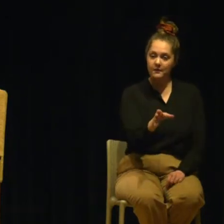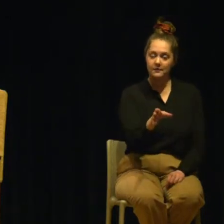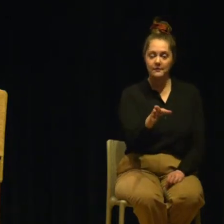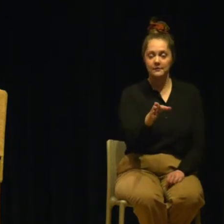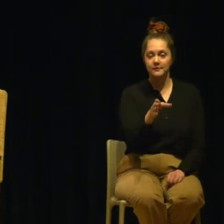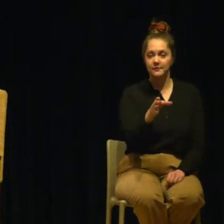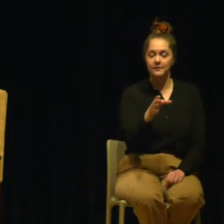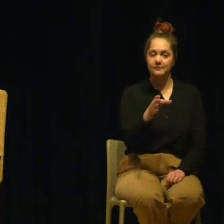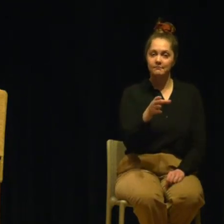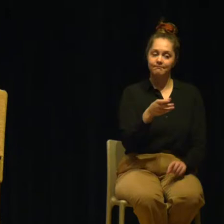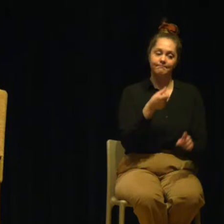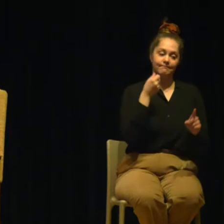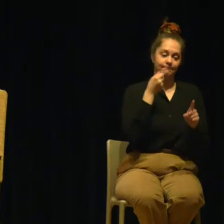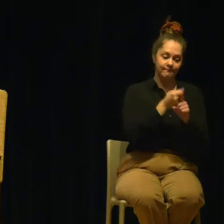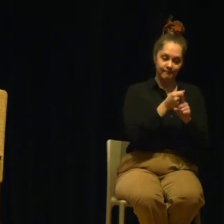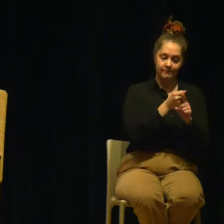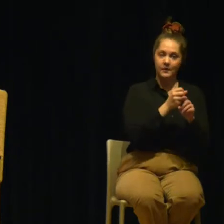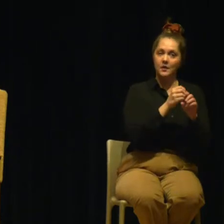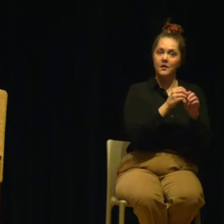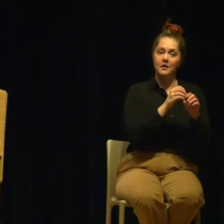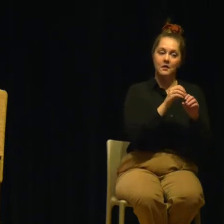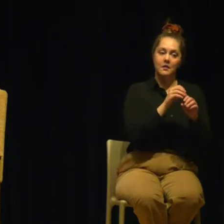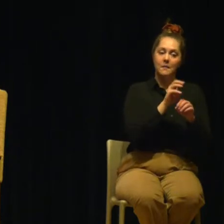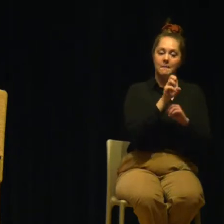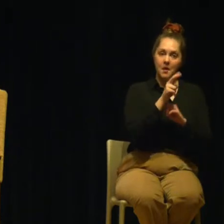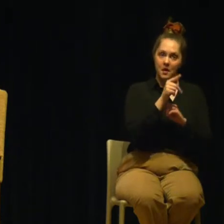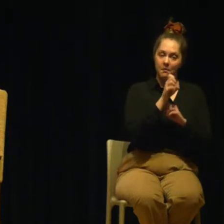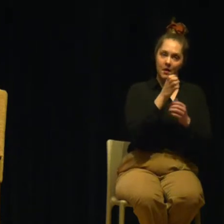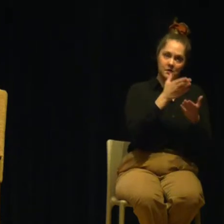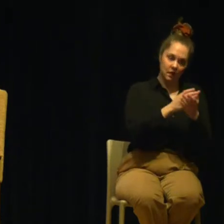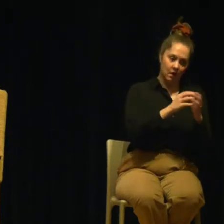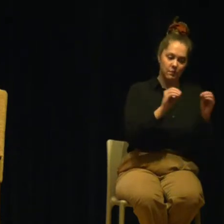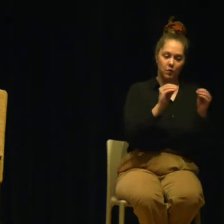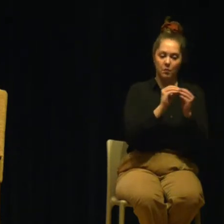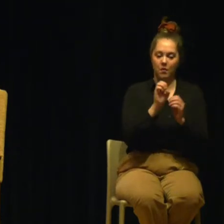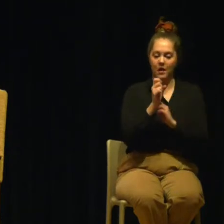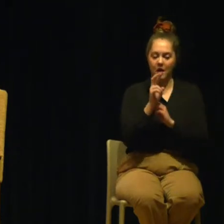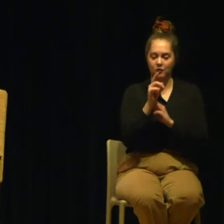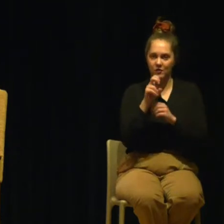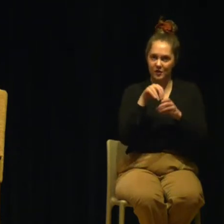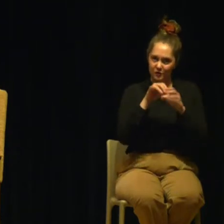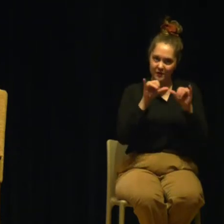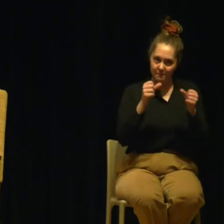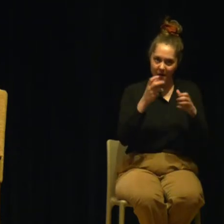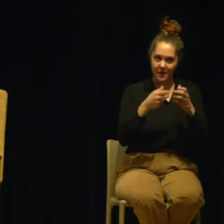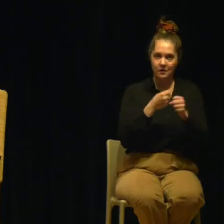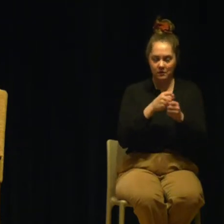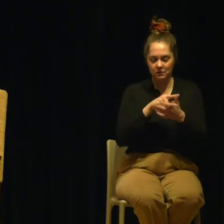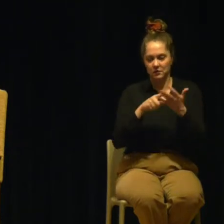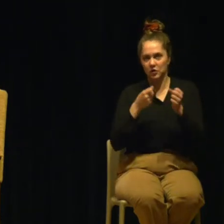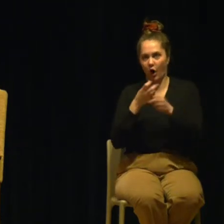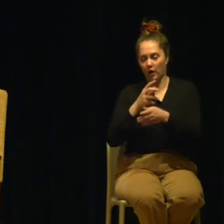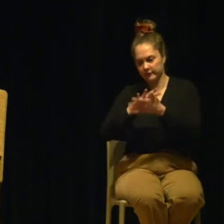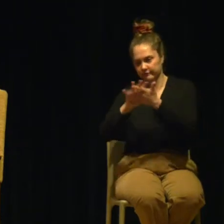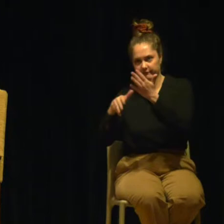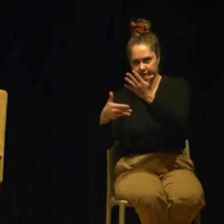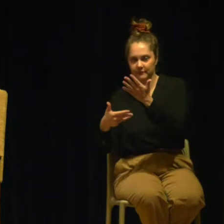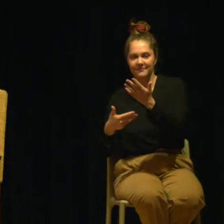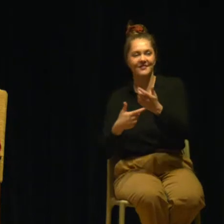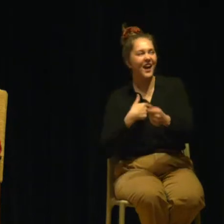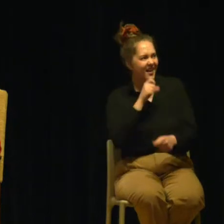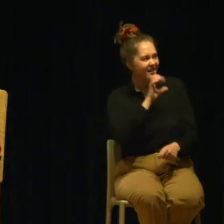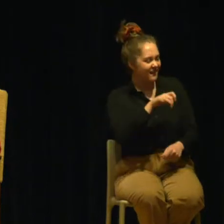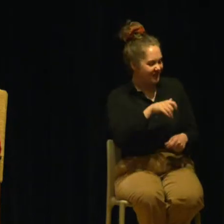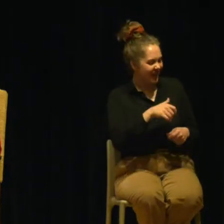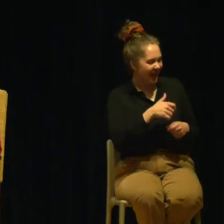consequence of having not had estrogen in your system for many years. What I loved about that section is essentially the message was, don't give up on